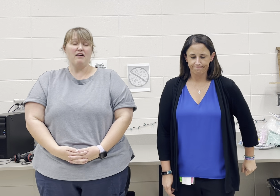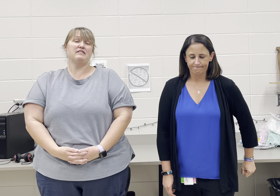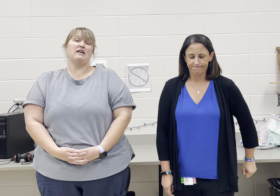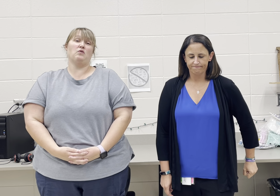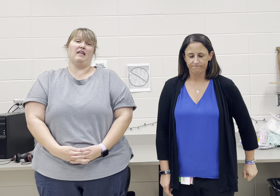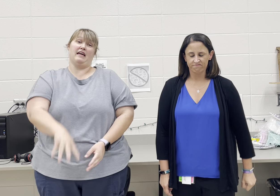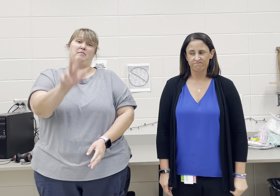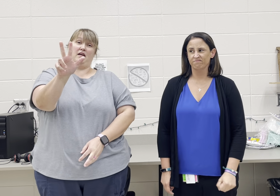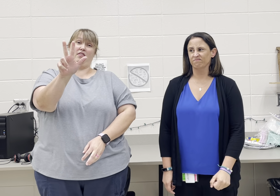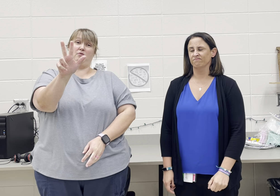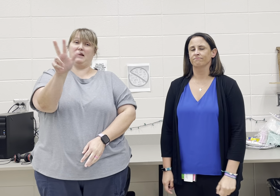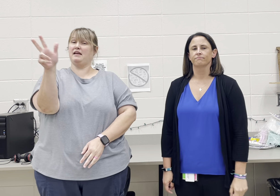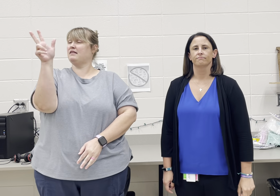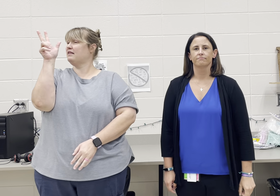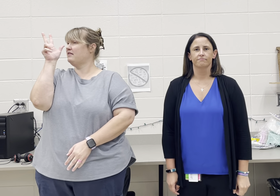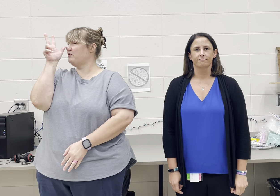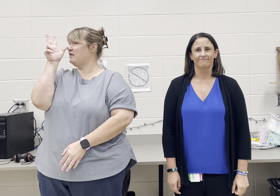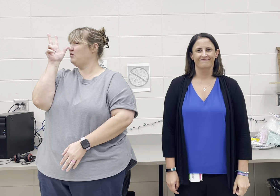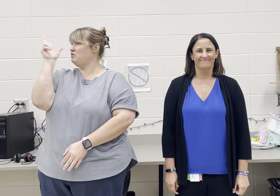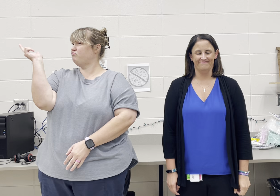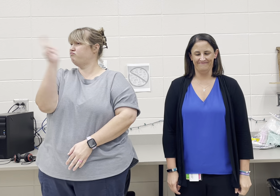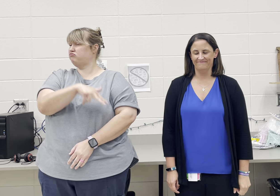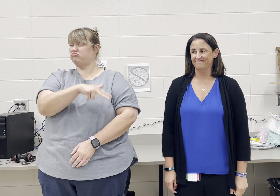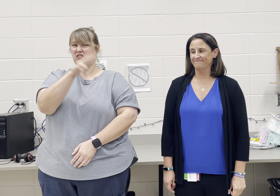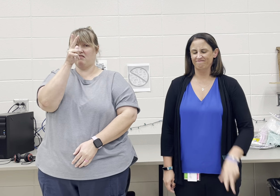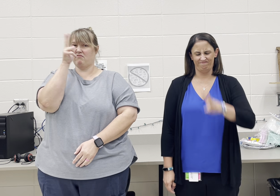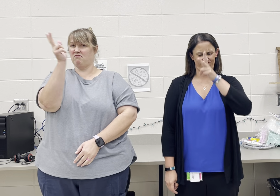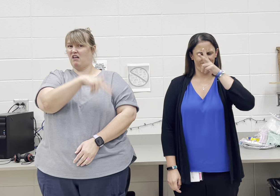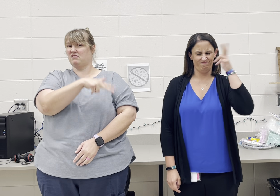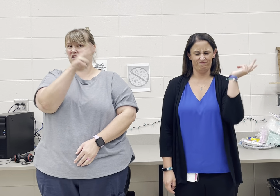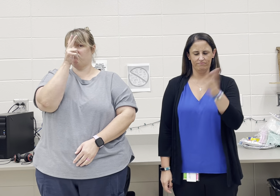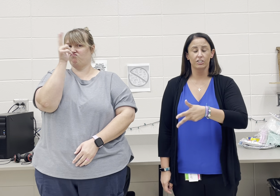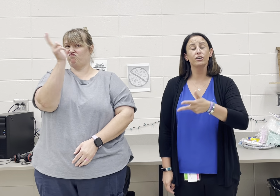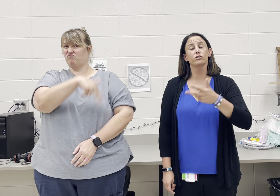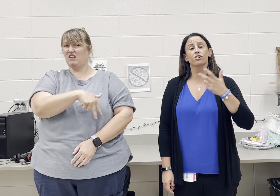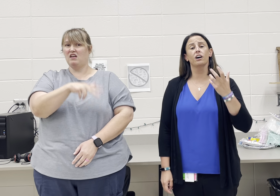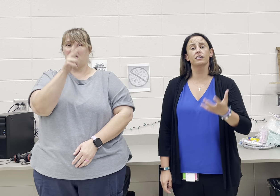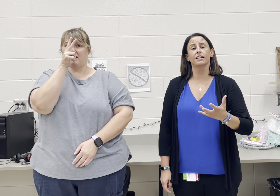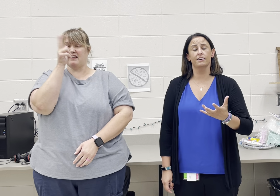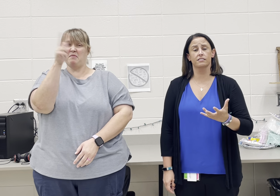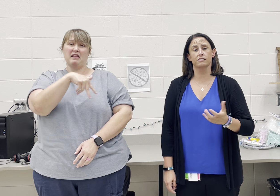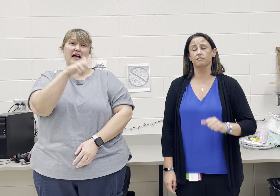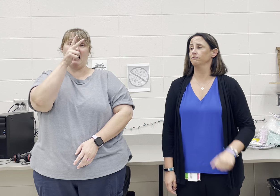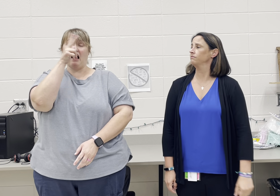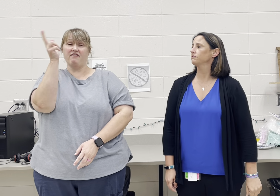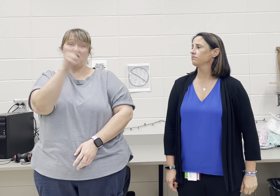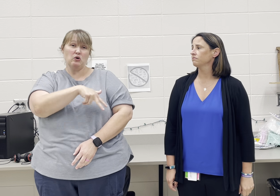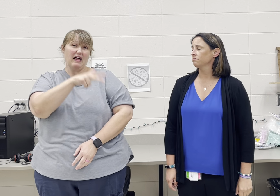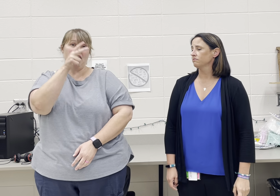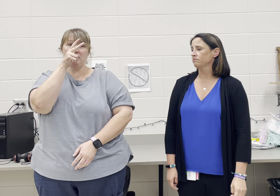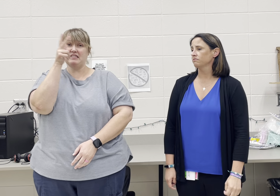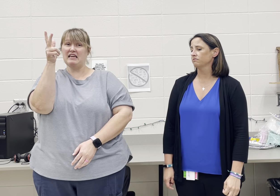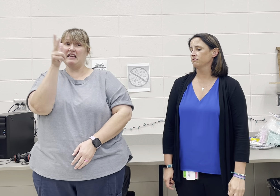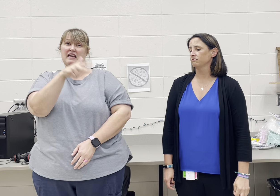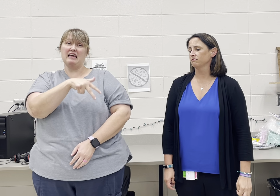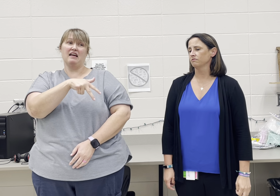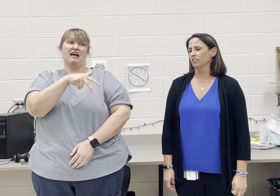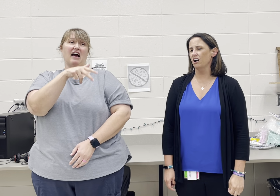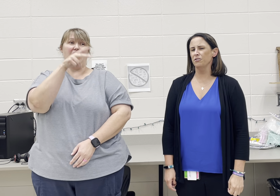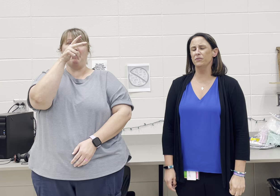Lousy or lame. 3, on the nose. Use your It context. can be like, I feel lousy. oh, you I can't